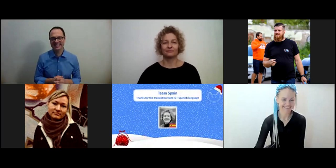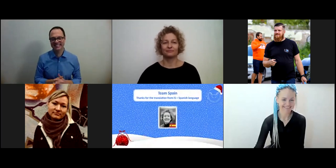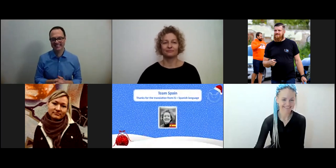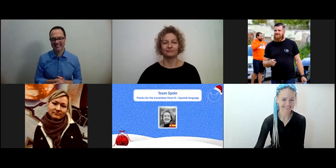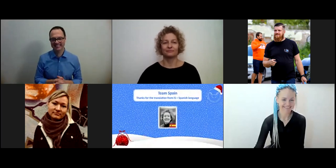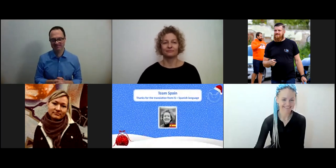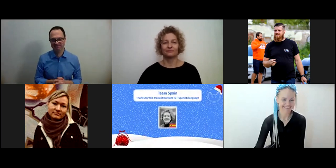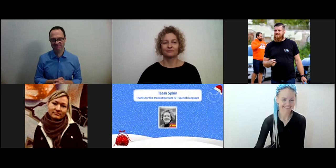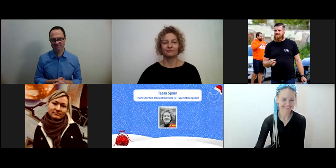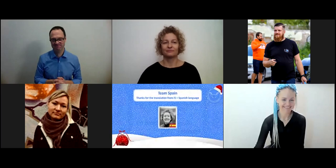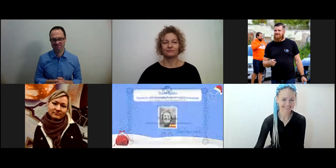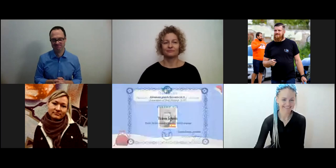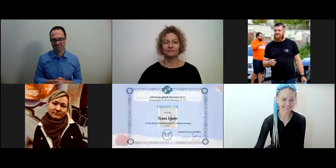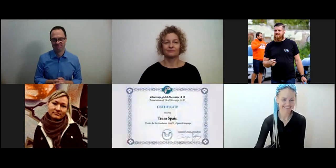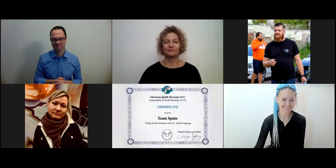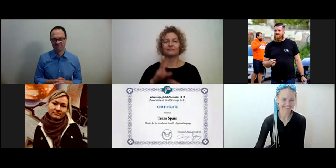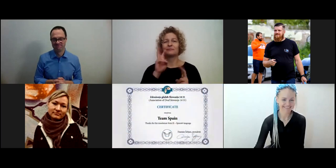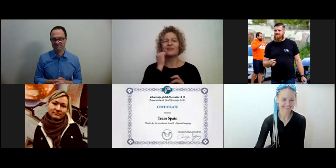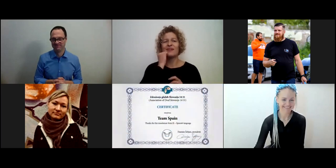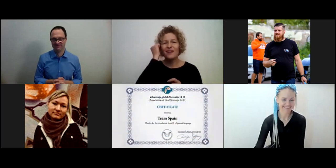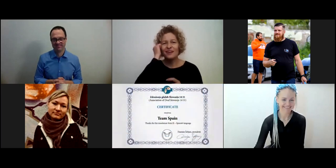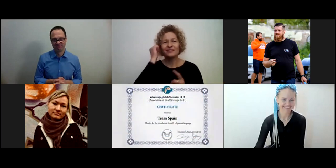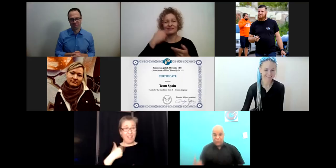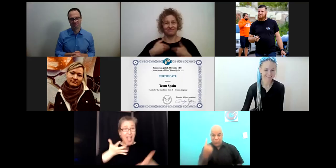Dami, first, I really want to thank you.